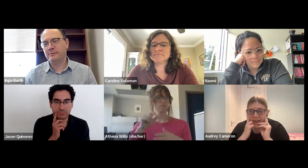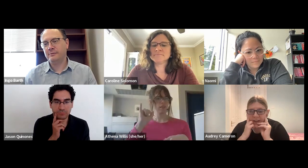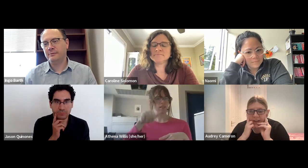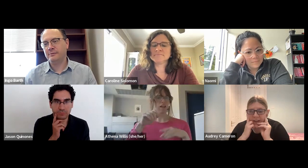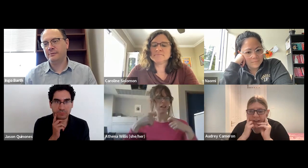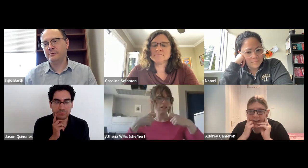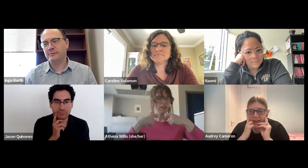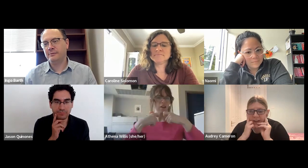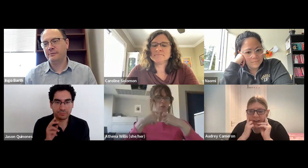EG,